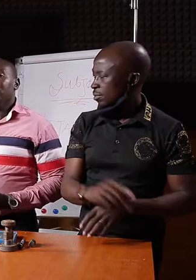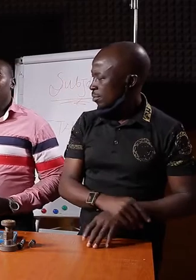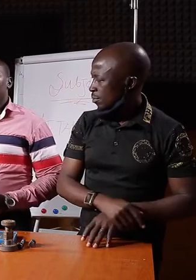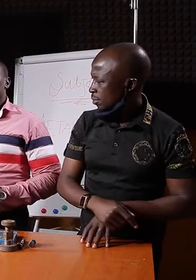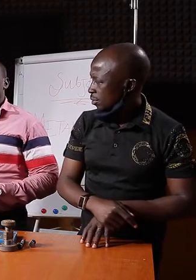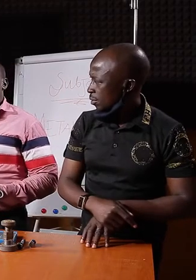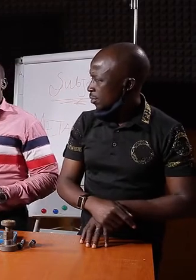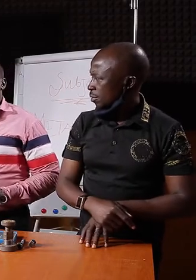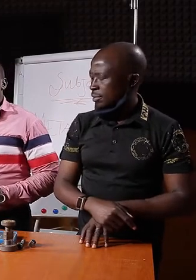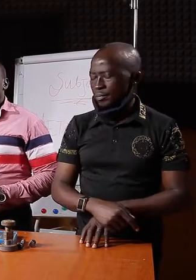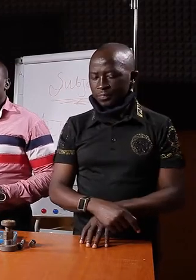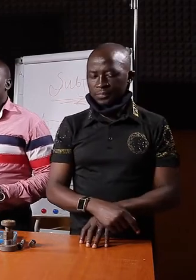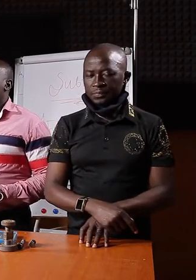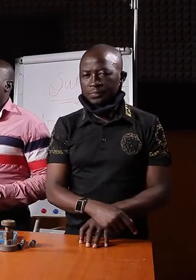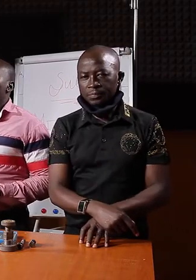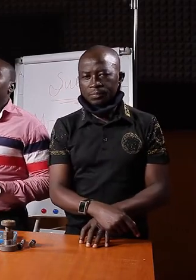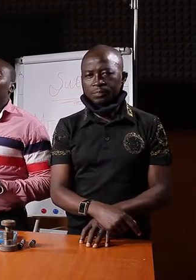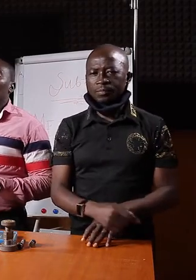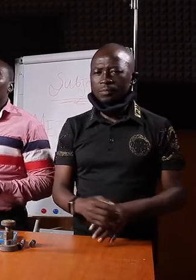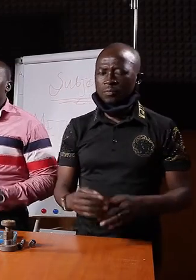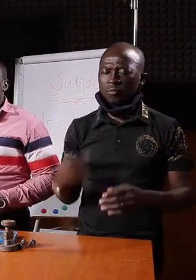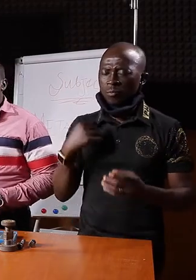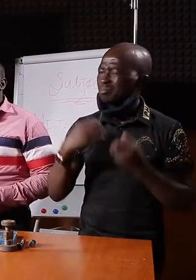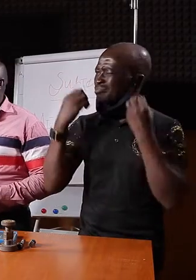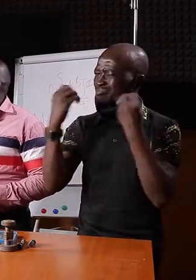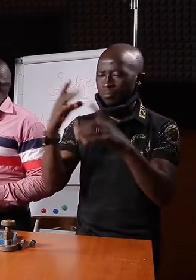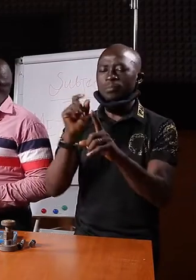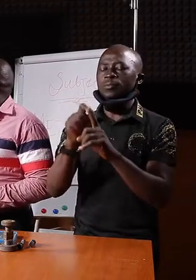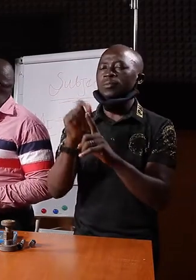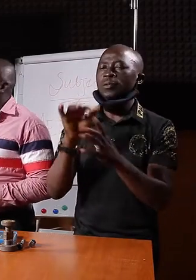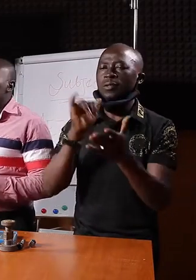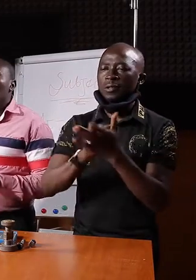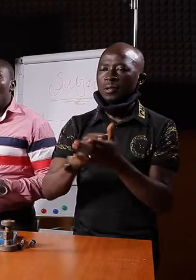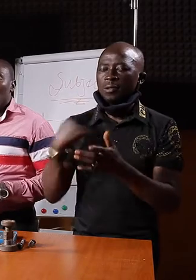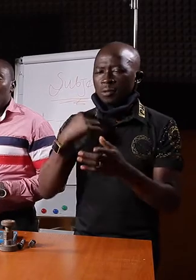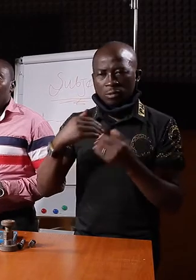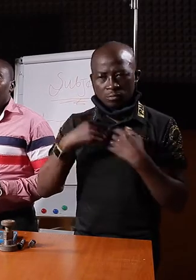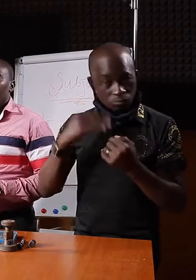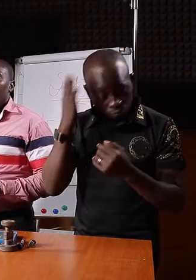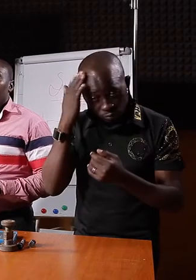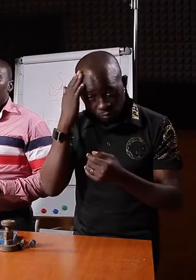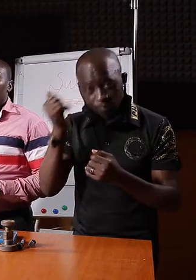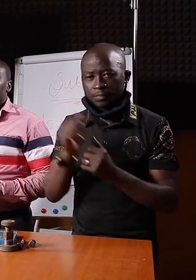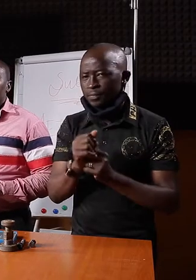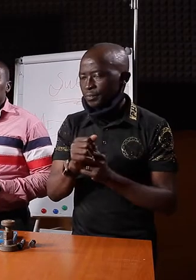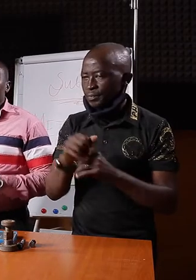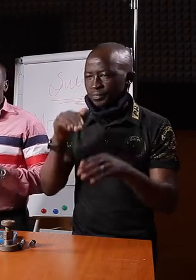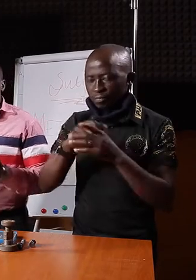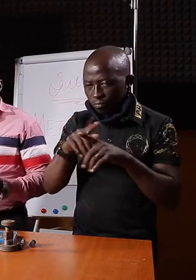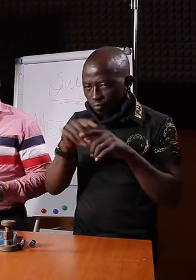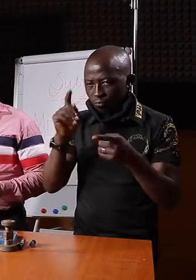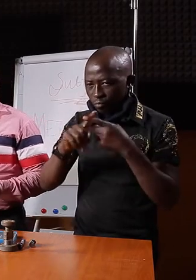Now there are so many terminologies that we need to know in trying